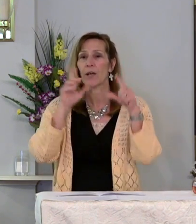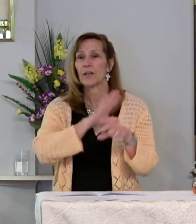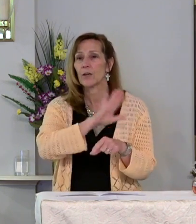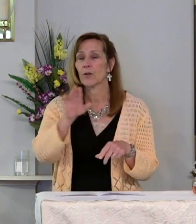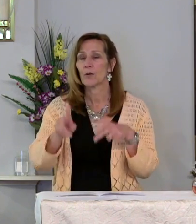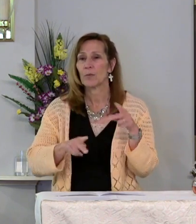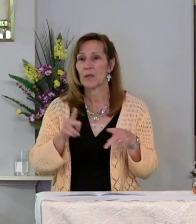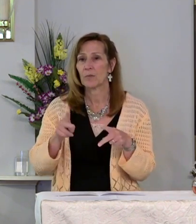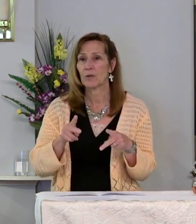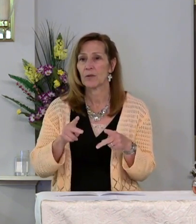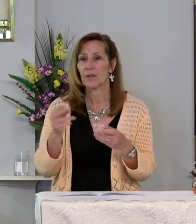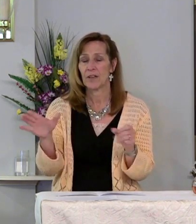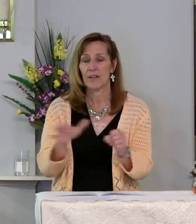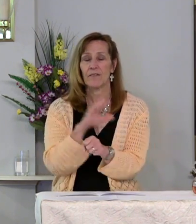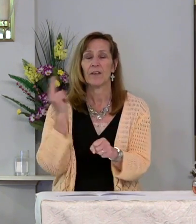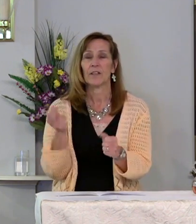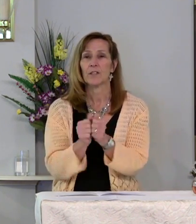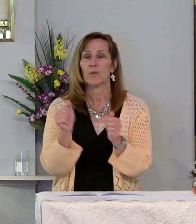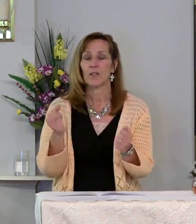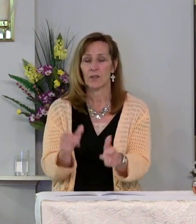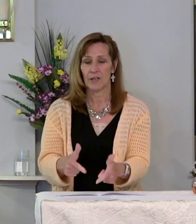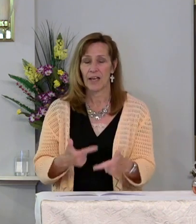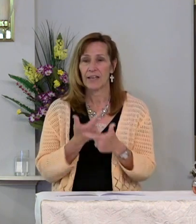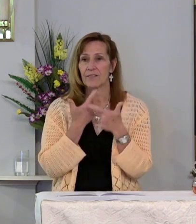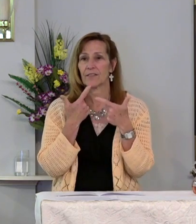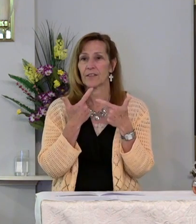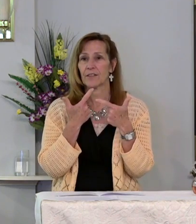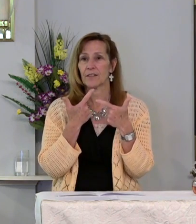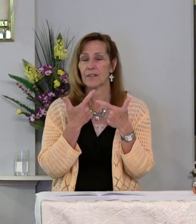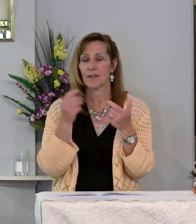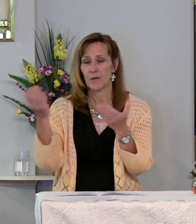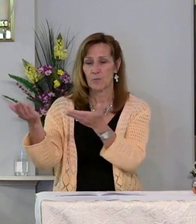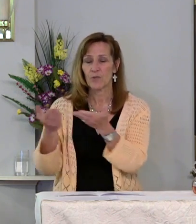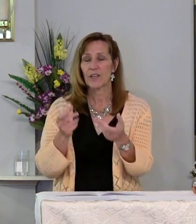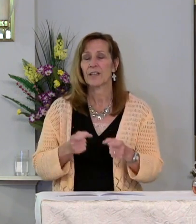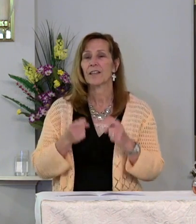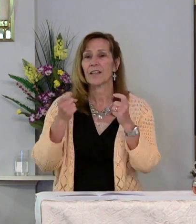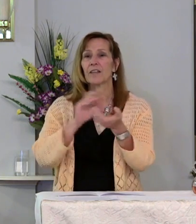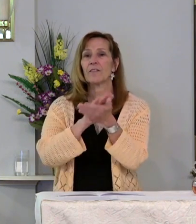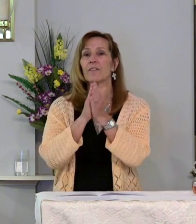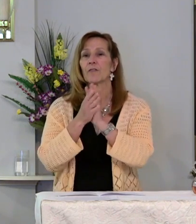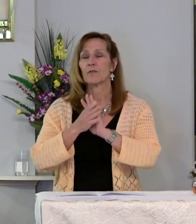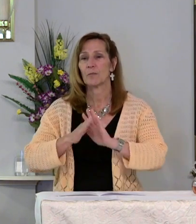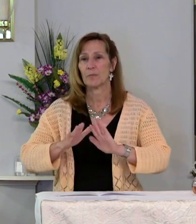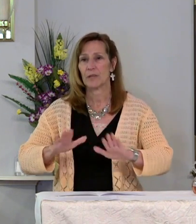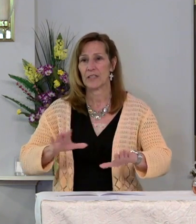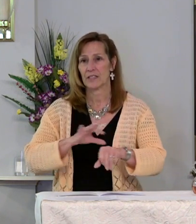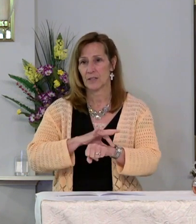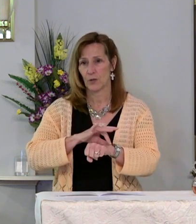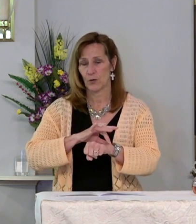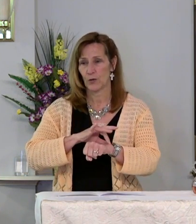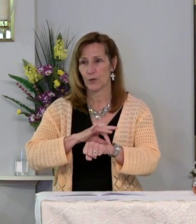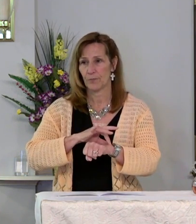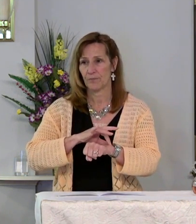your people. Fill us with your light. Bring the gift of peace on earth.